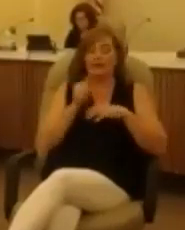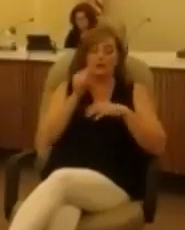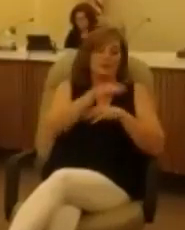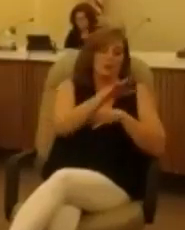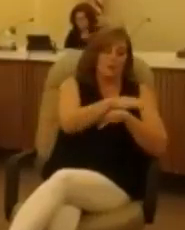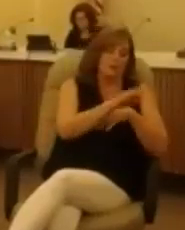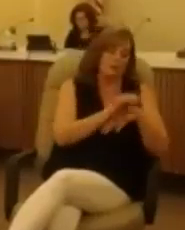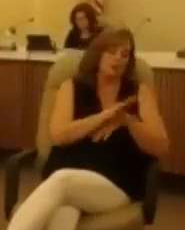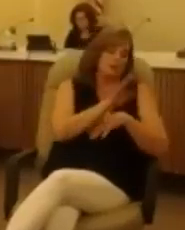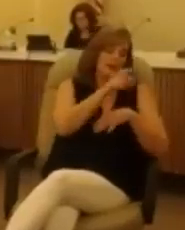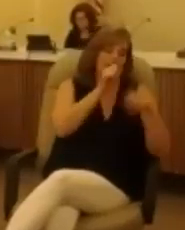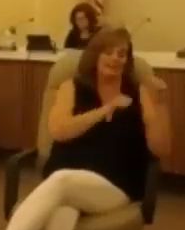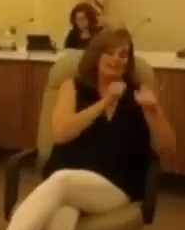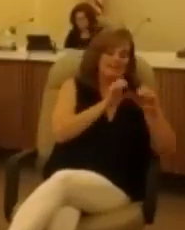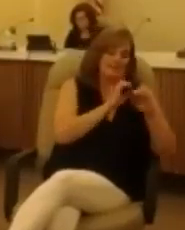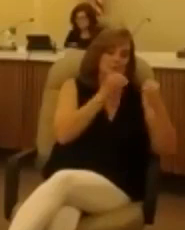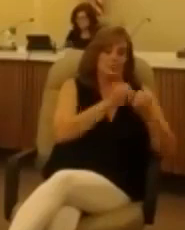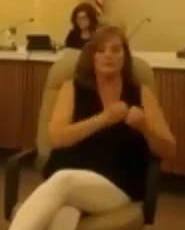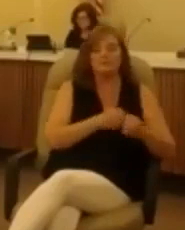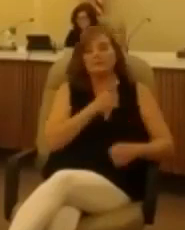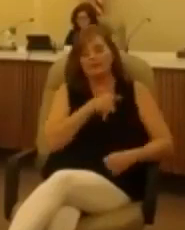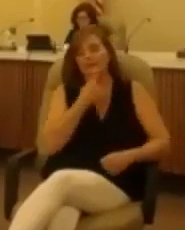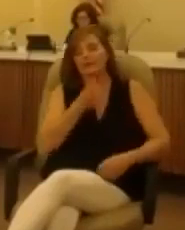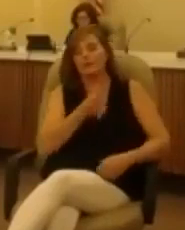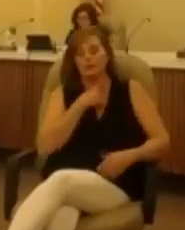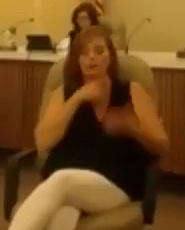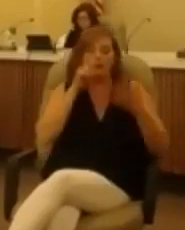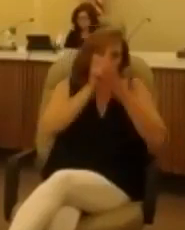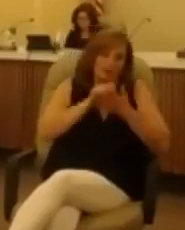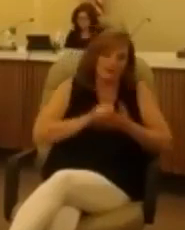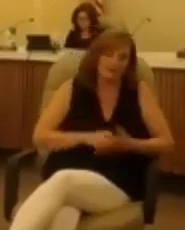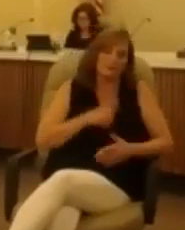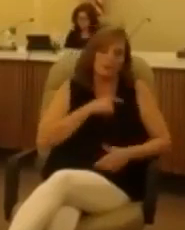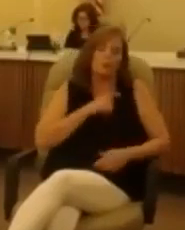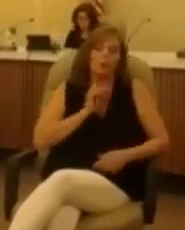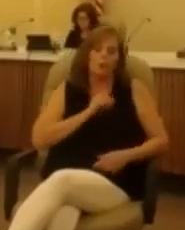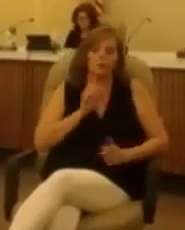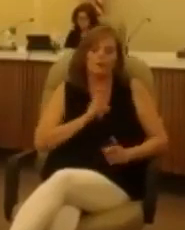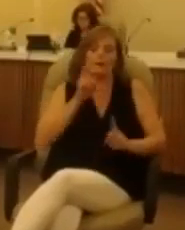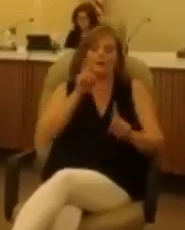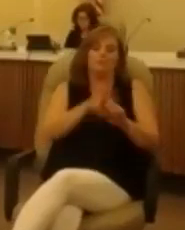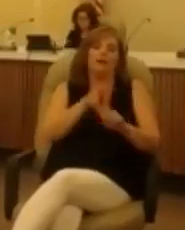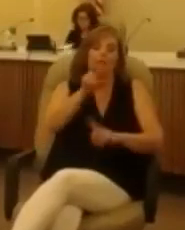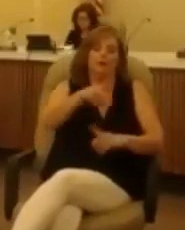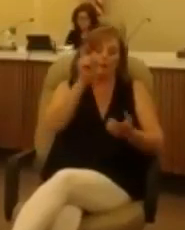say, go fill that out so you can get your reduction qualified.